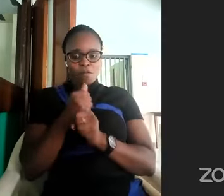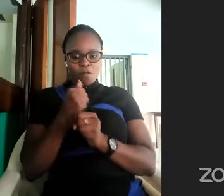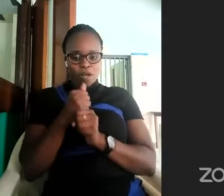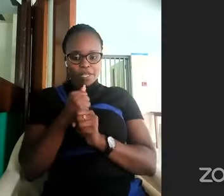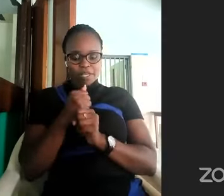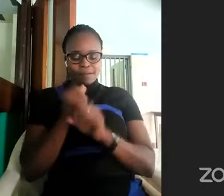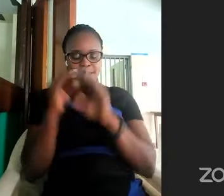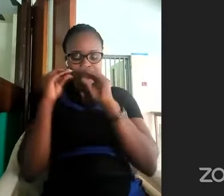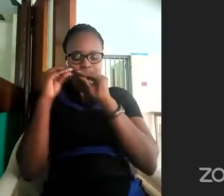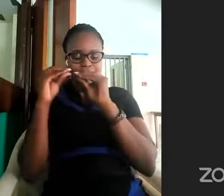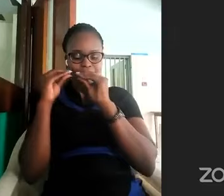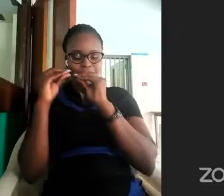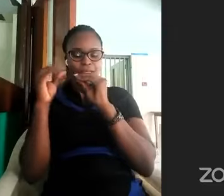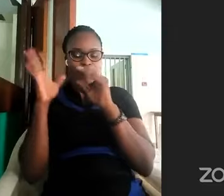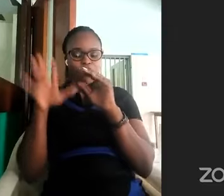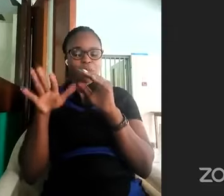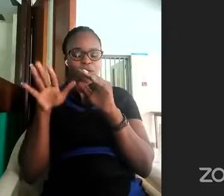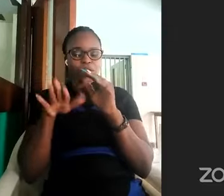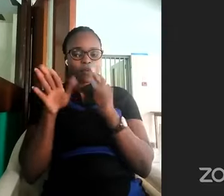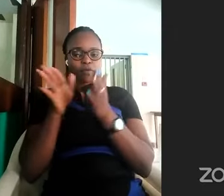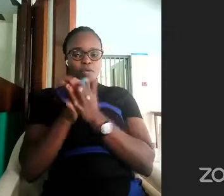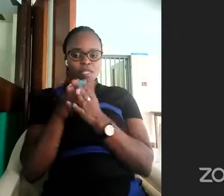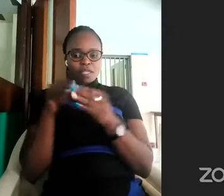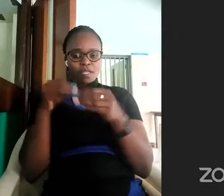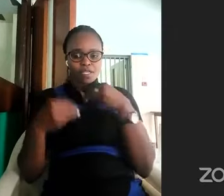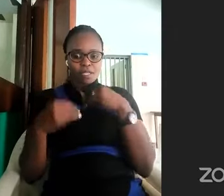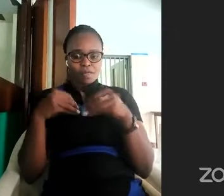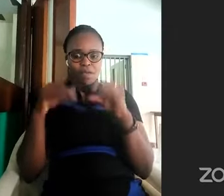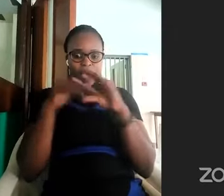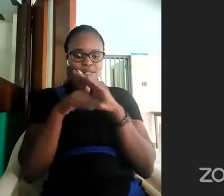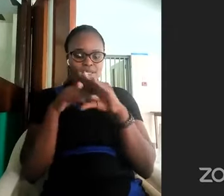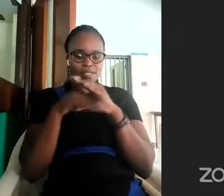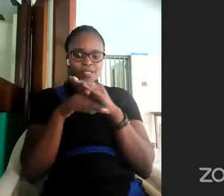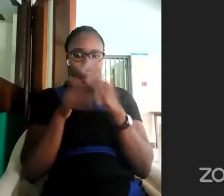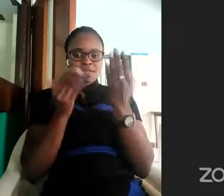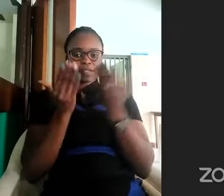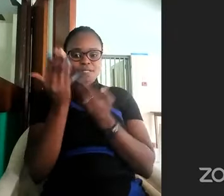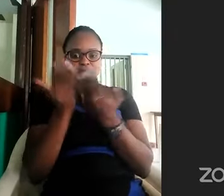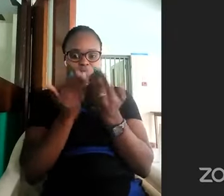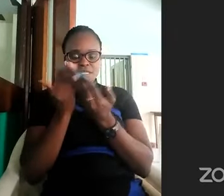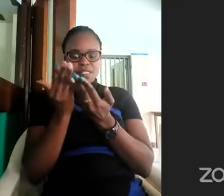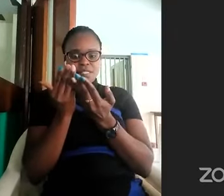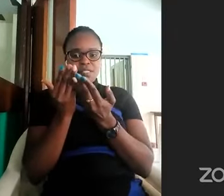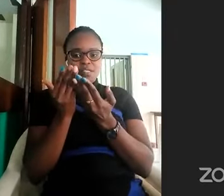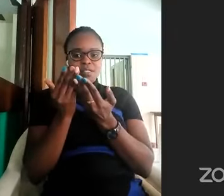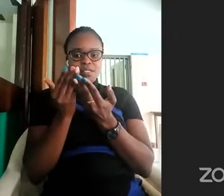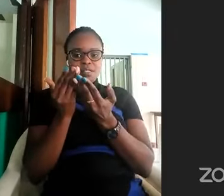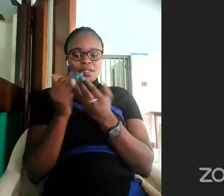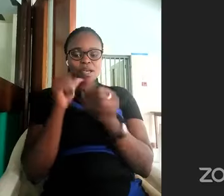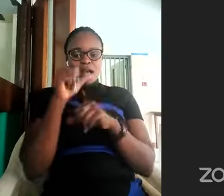walemavu ku access services za sexual reproductive health services katika hospitali